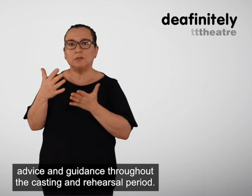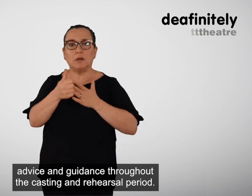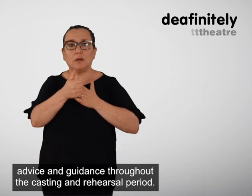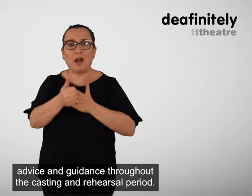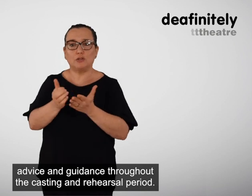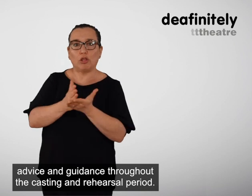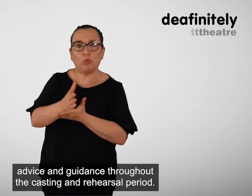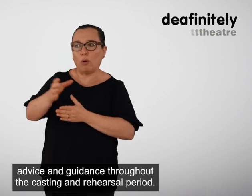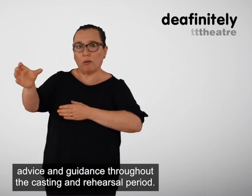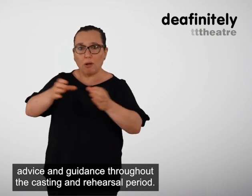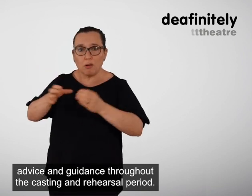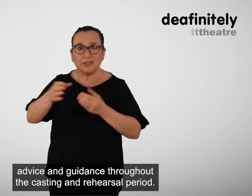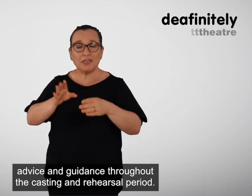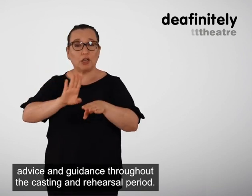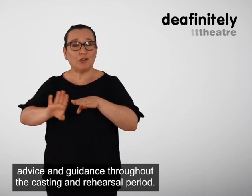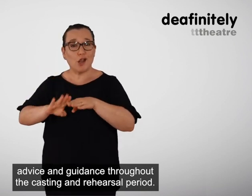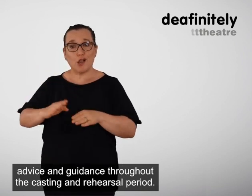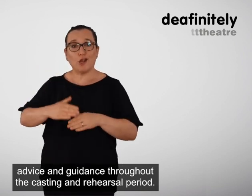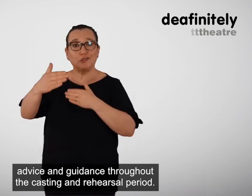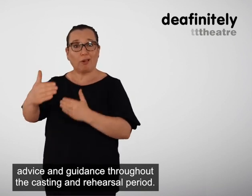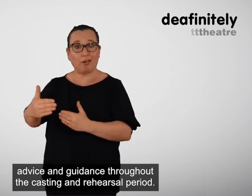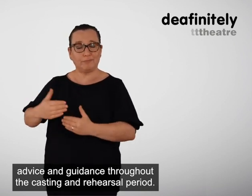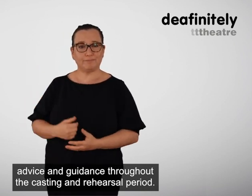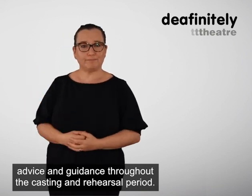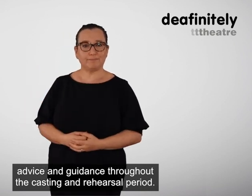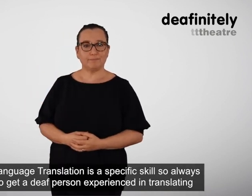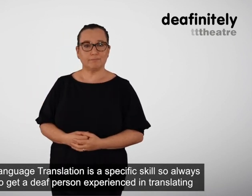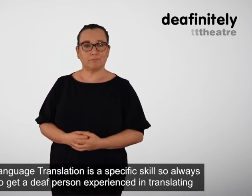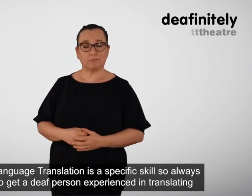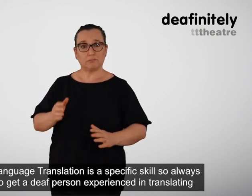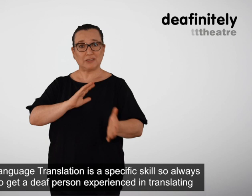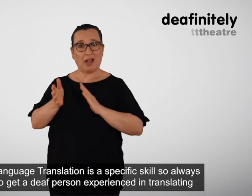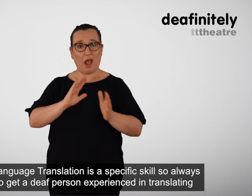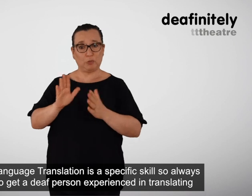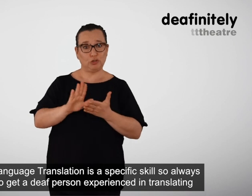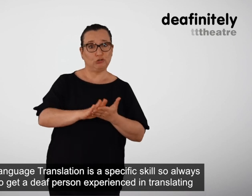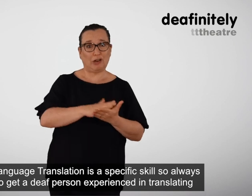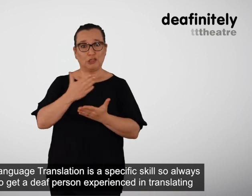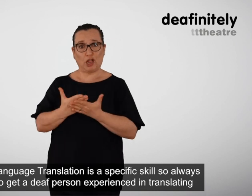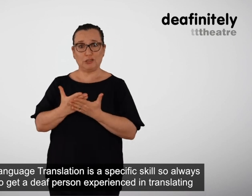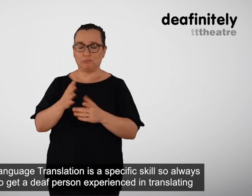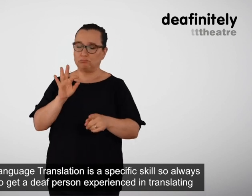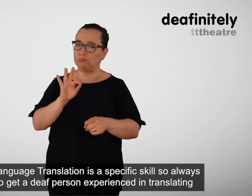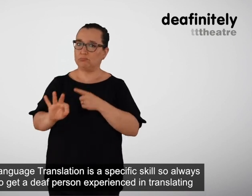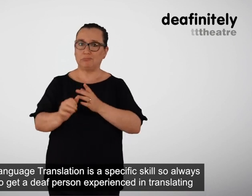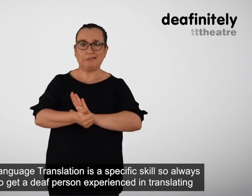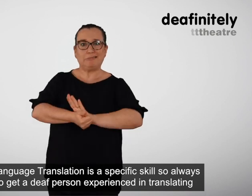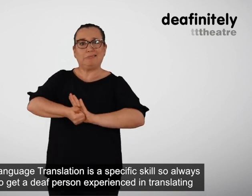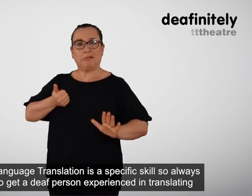guidance throughout the casting and rehearsal period. Sign language translation is a specific skill, so always aim